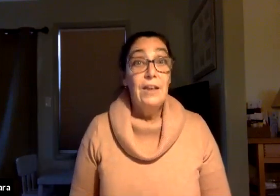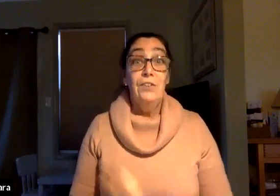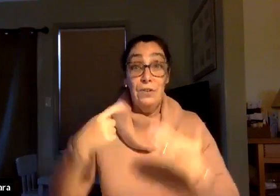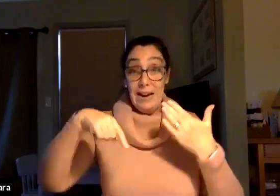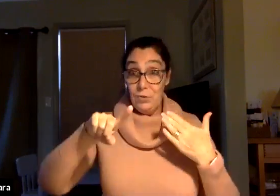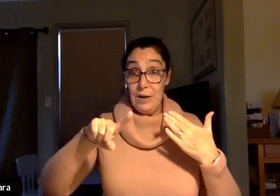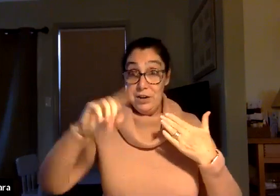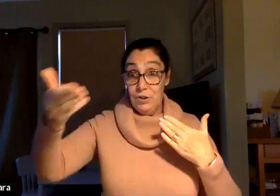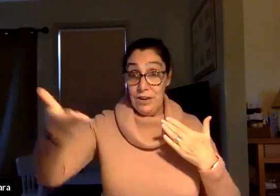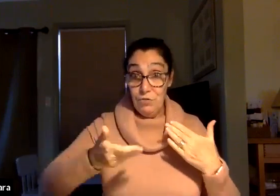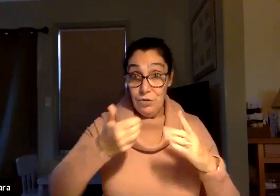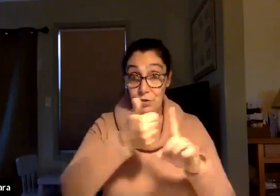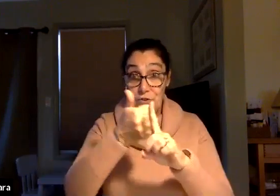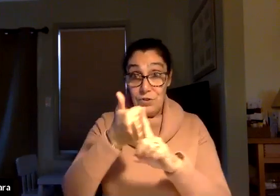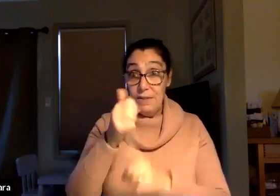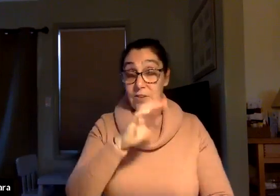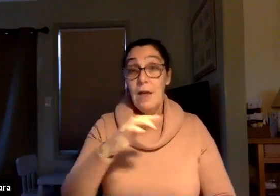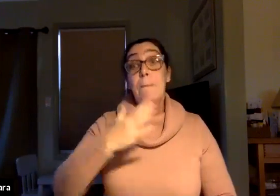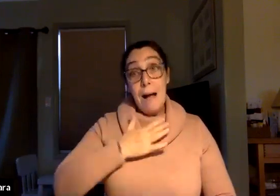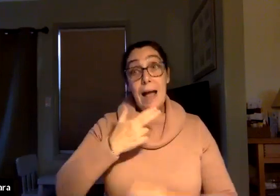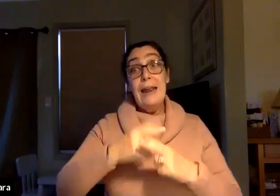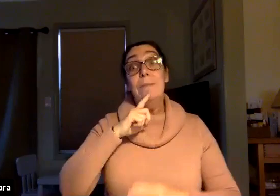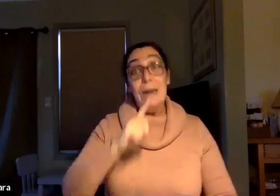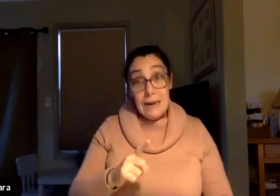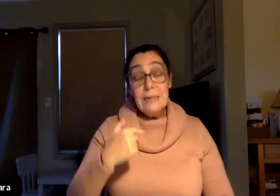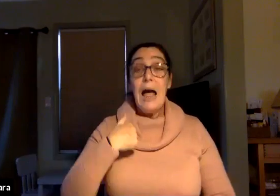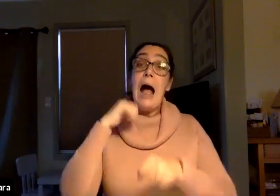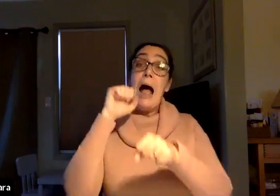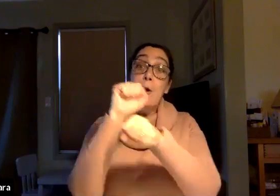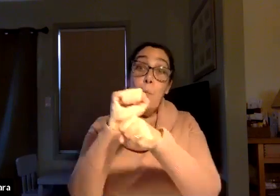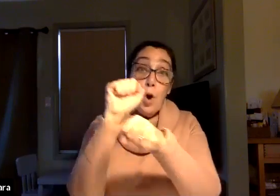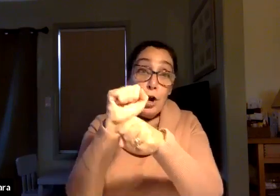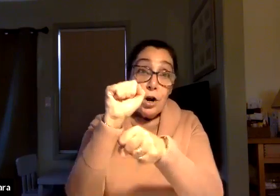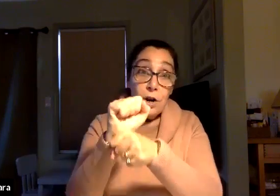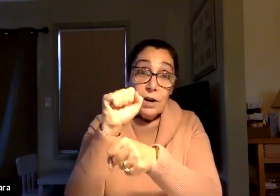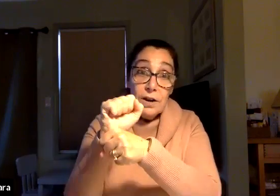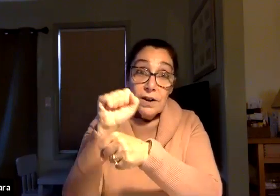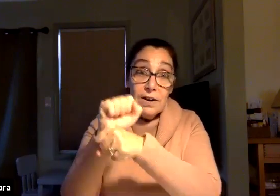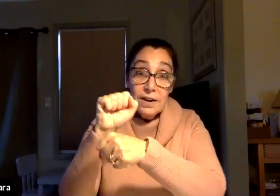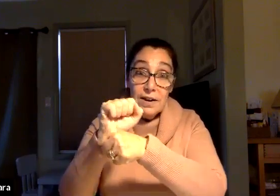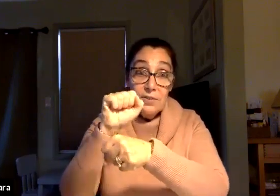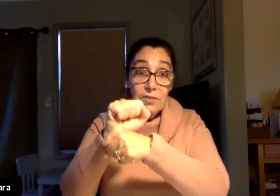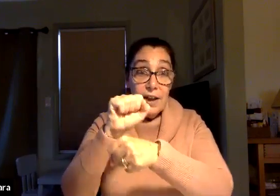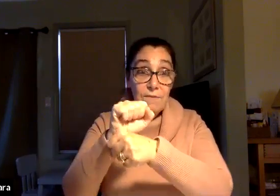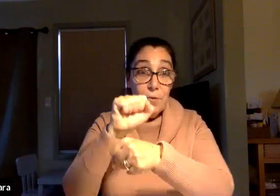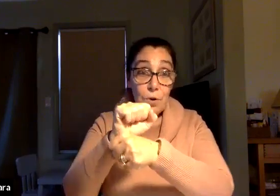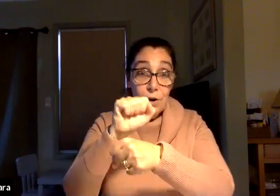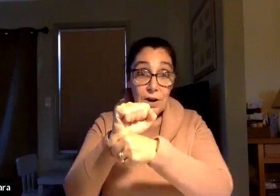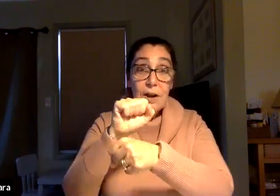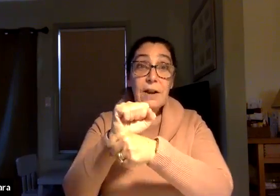So next week, you'll introduce yourselves. My name is, I work. Here's a sign for work,